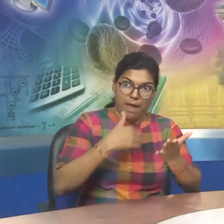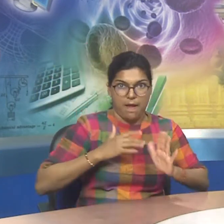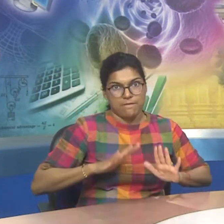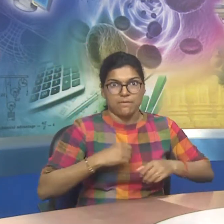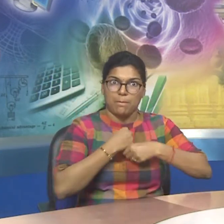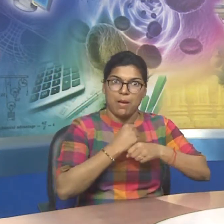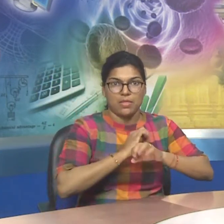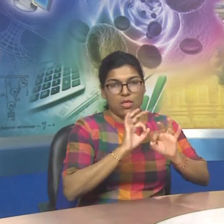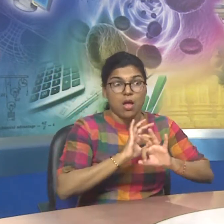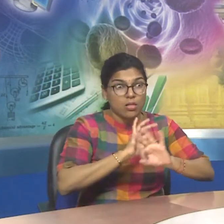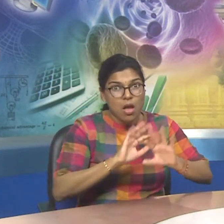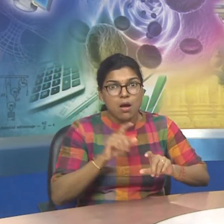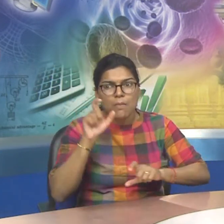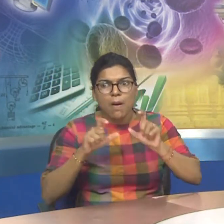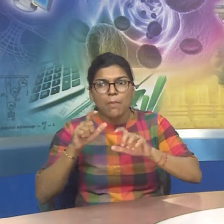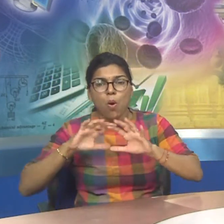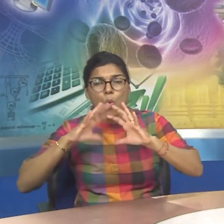destructive weapons.